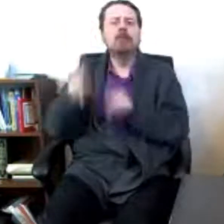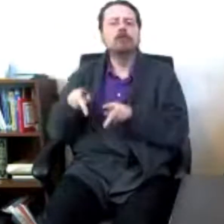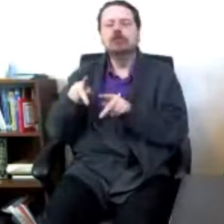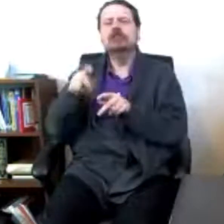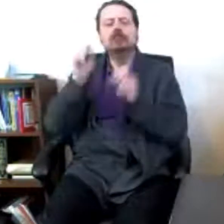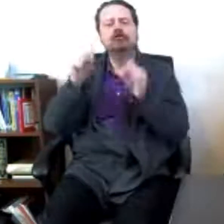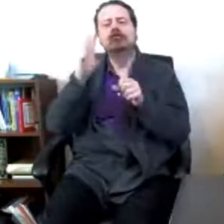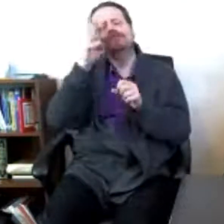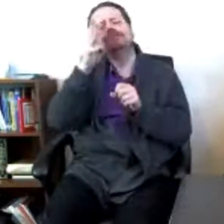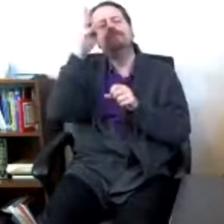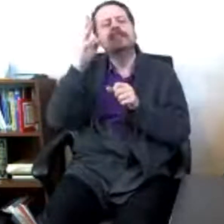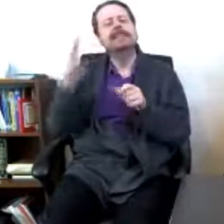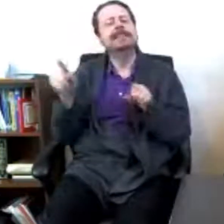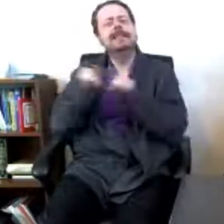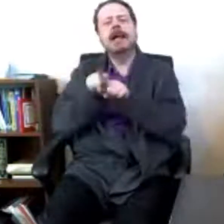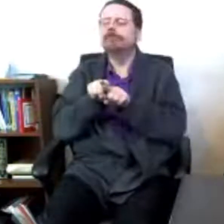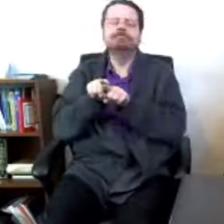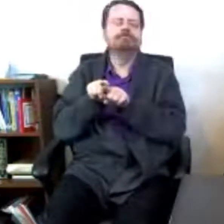it.